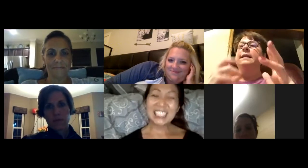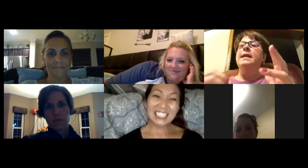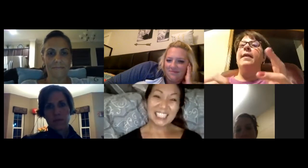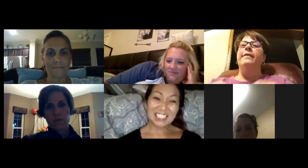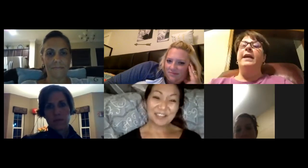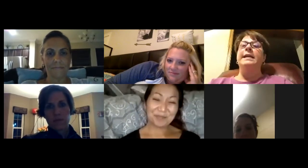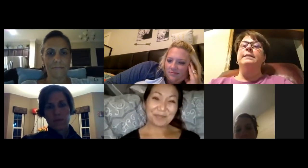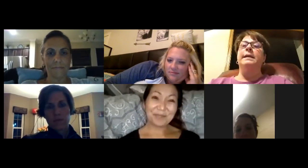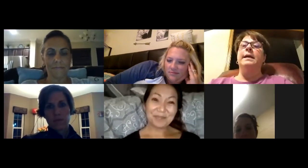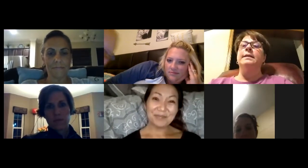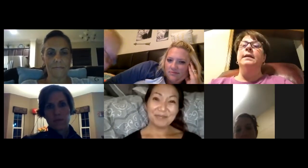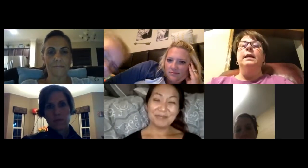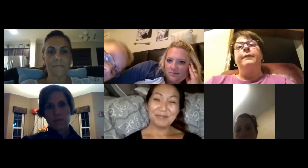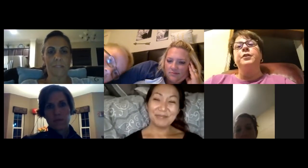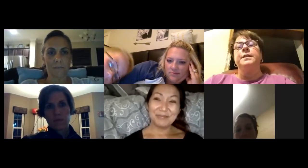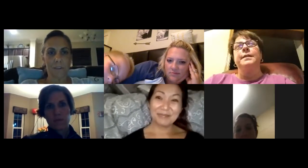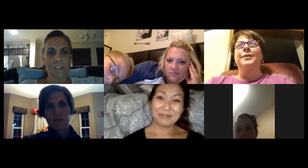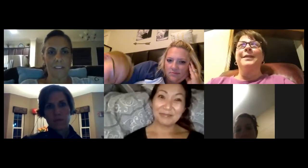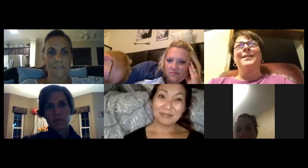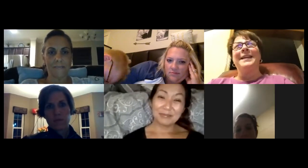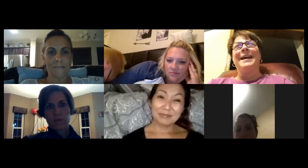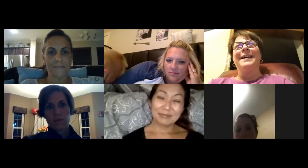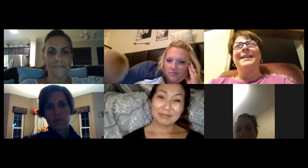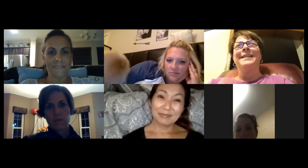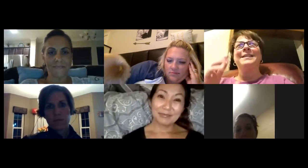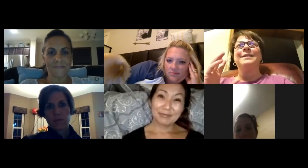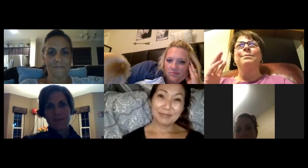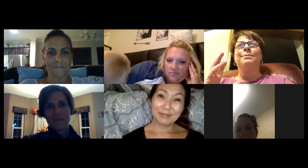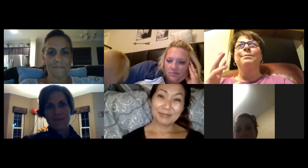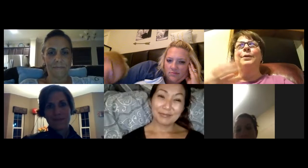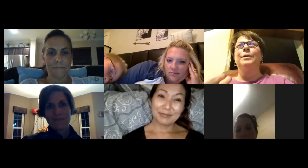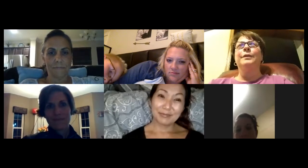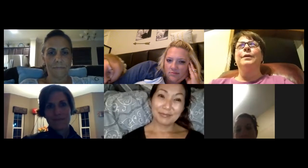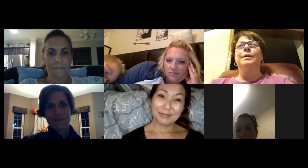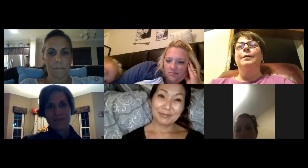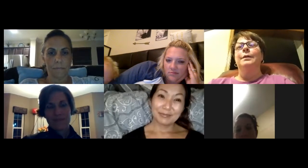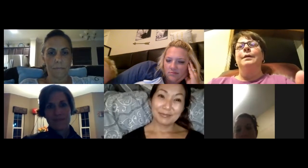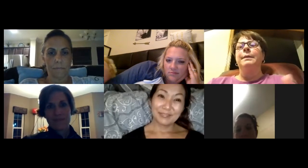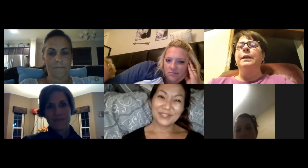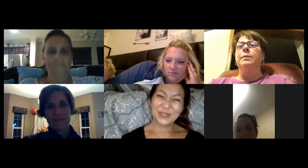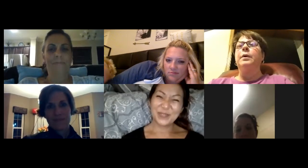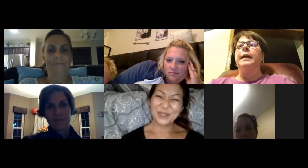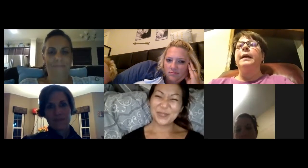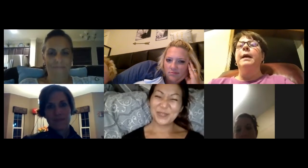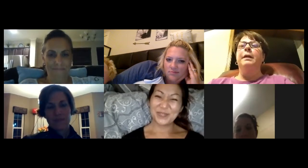on the face. Because if you're just sitting there going, oh yeah, that's beautiful. Oh boy. But if you're